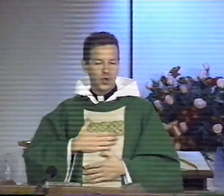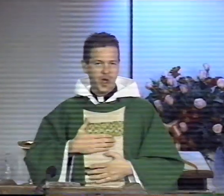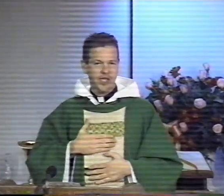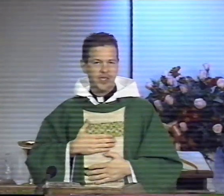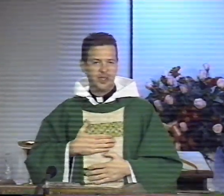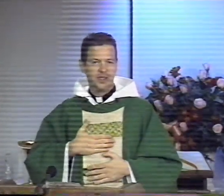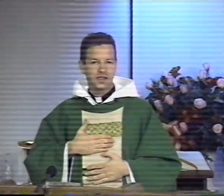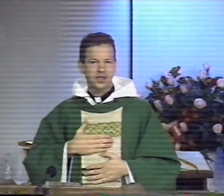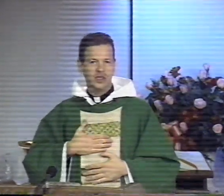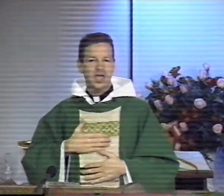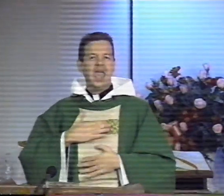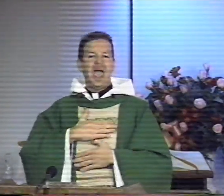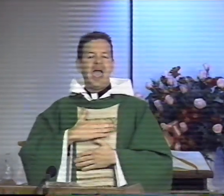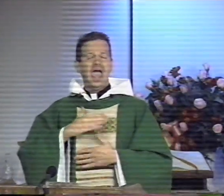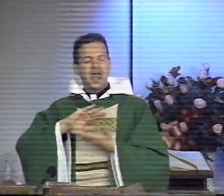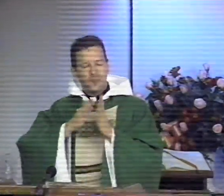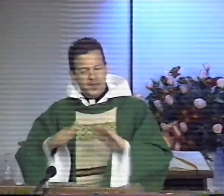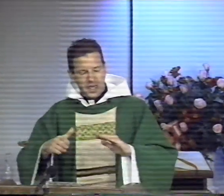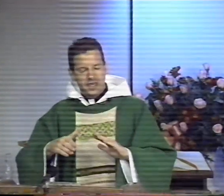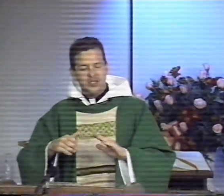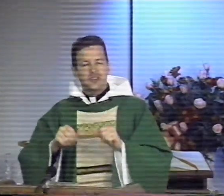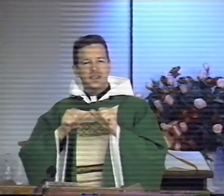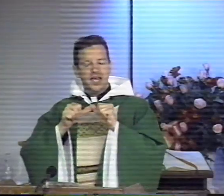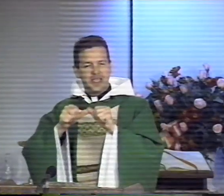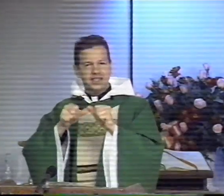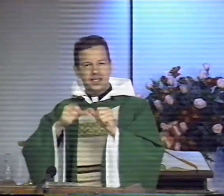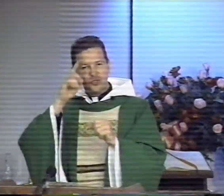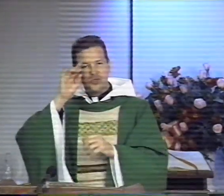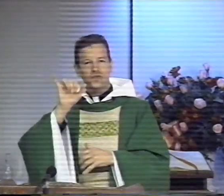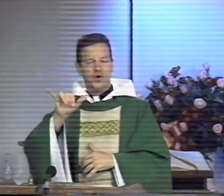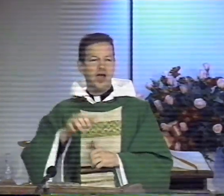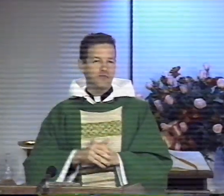joy, and a peace that continues forever.